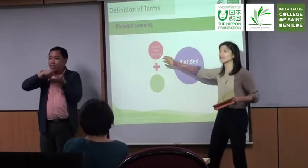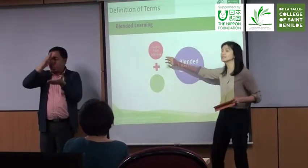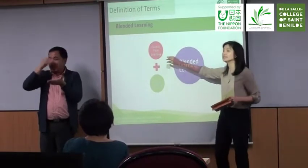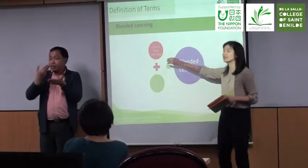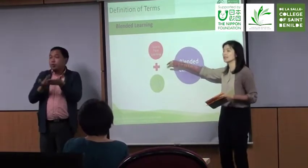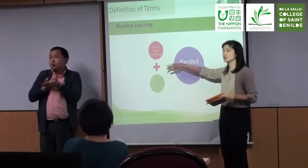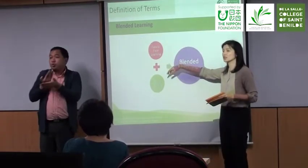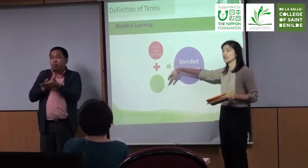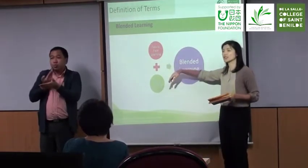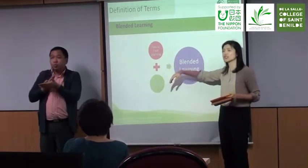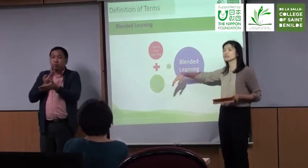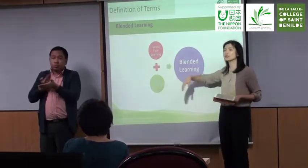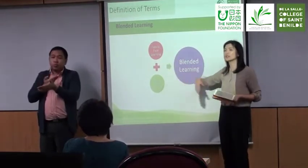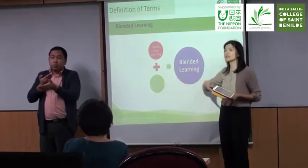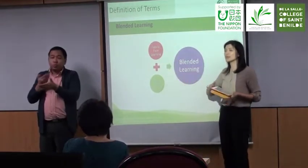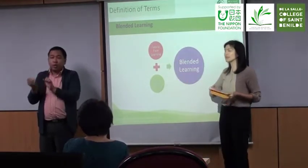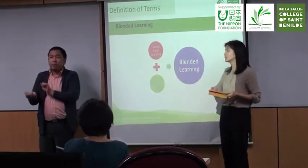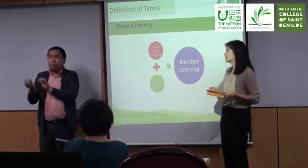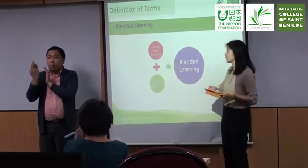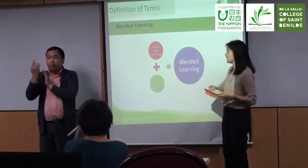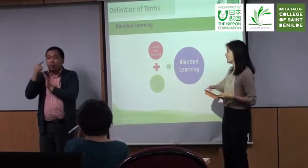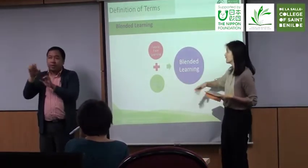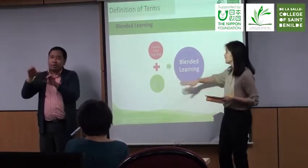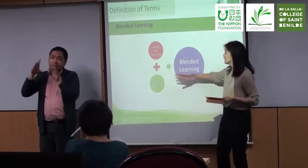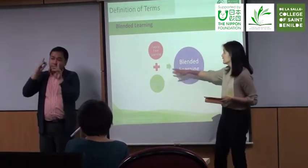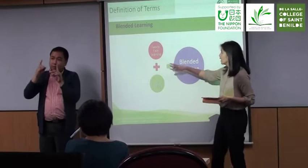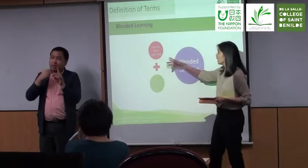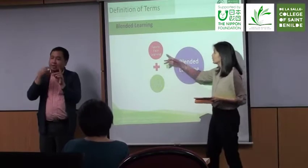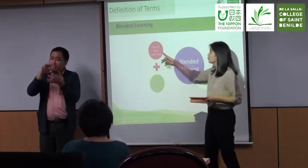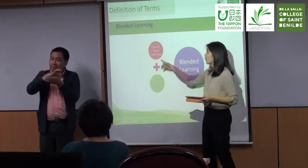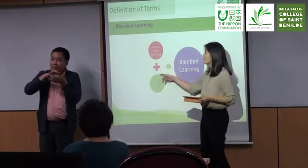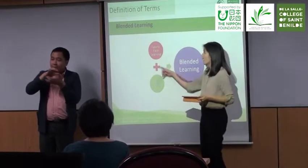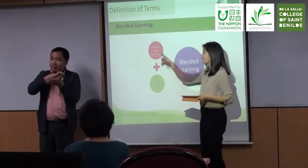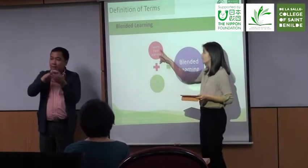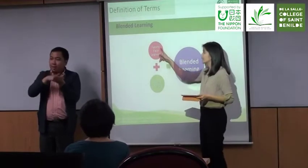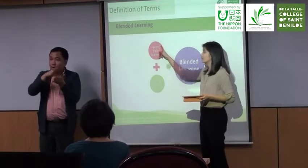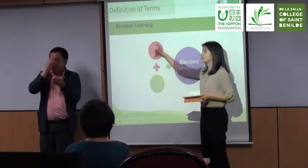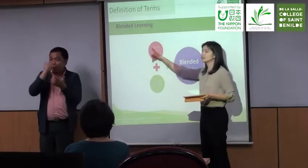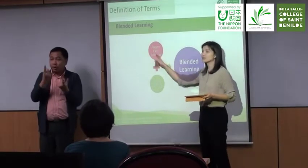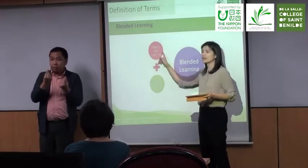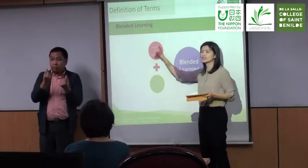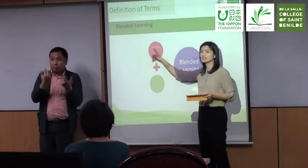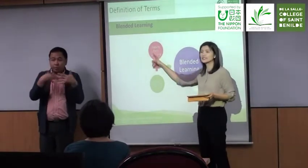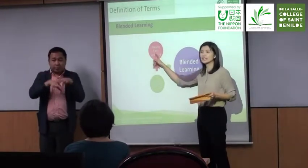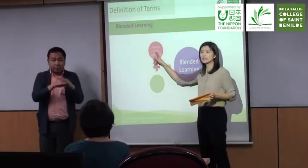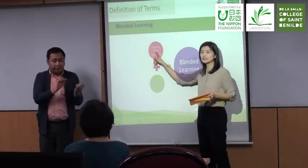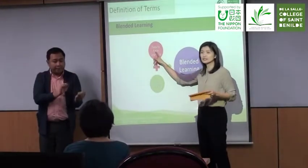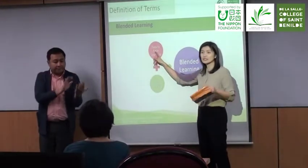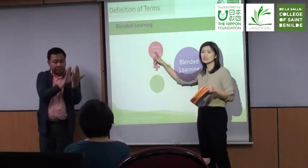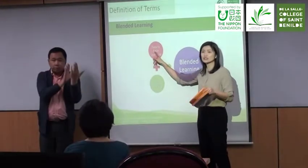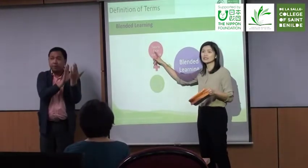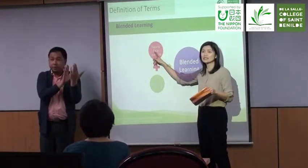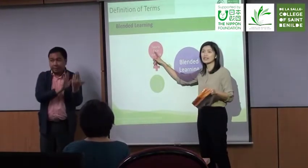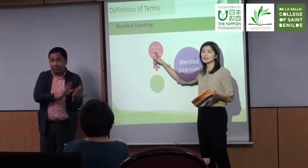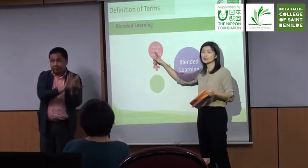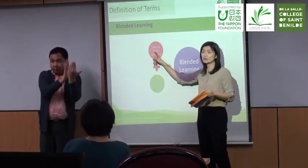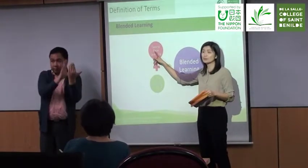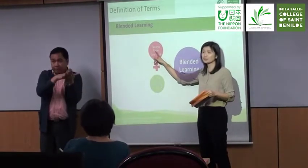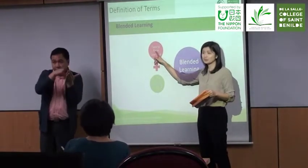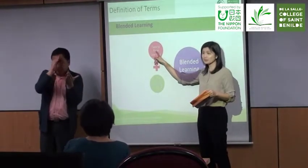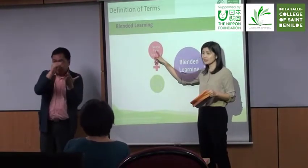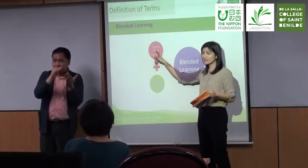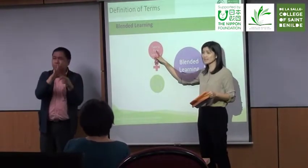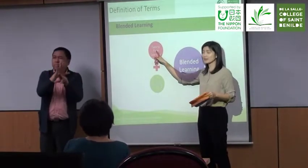emerging trend in education. When you say blended learning, you combine the face-to-face learning or the traditional